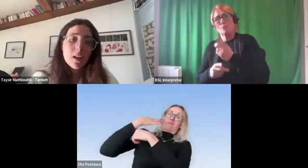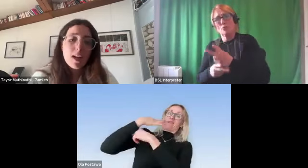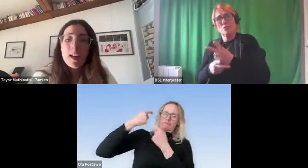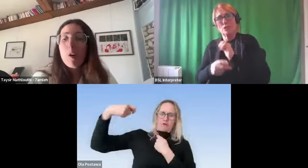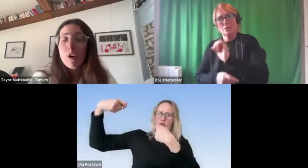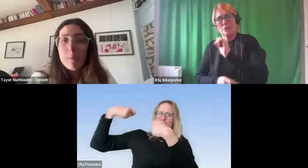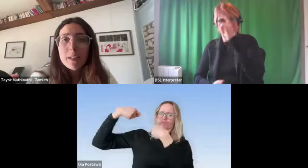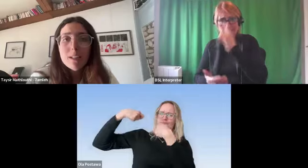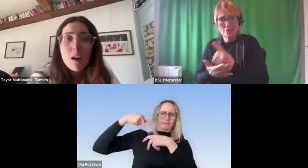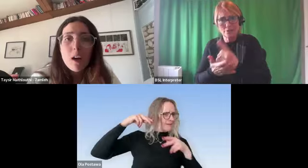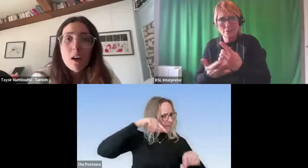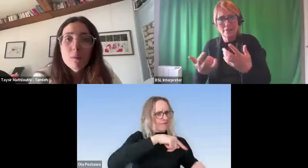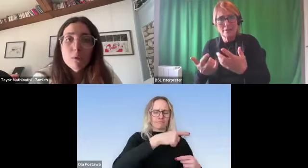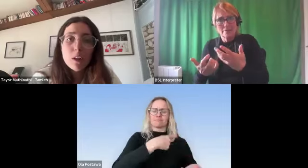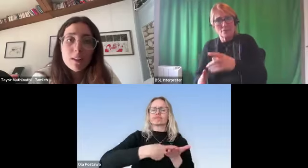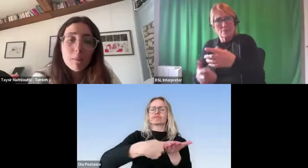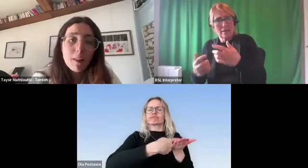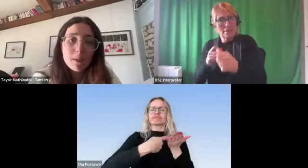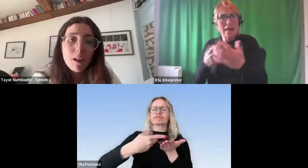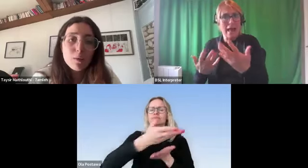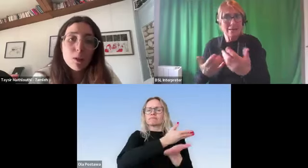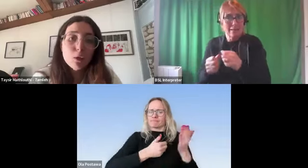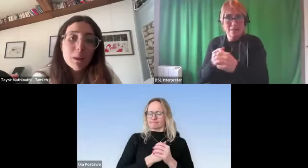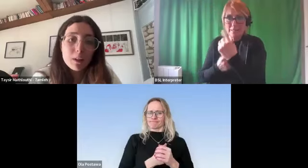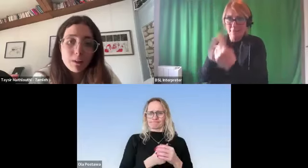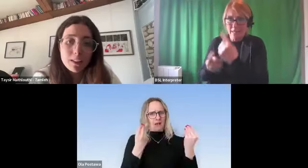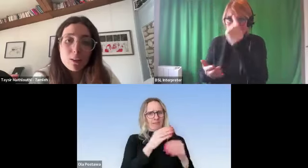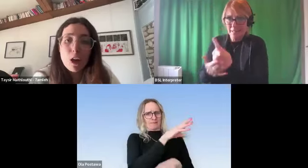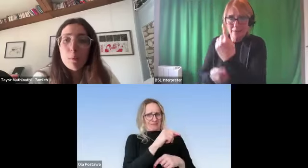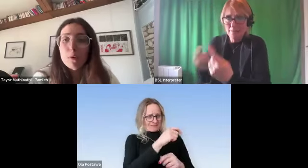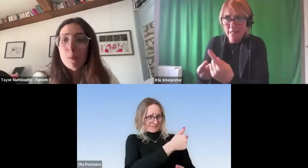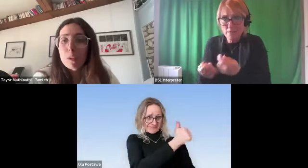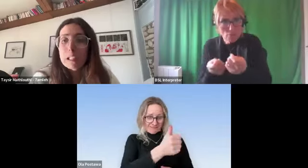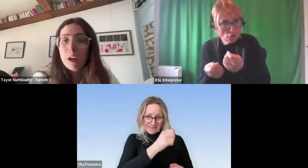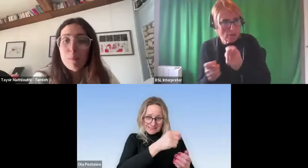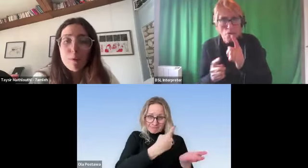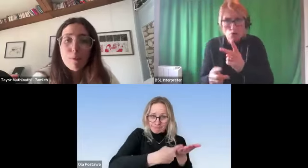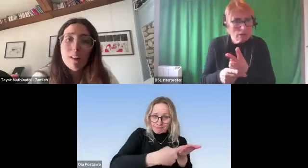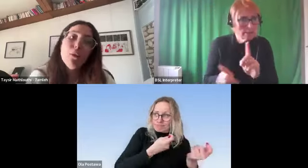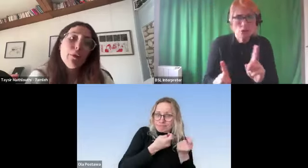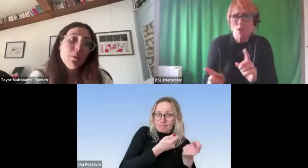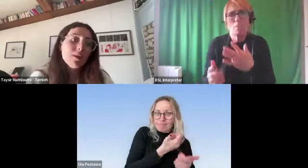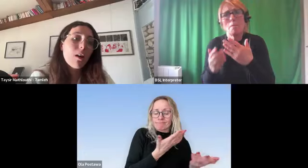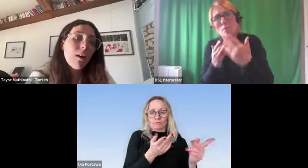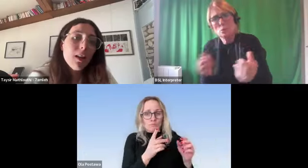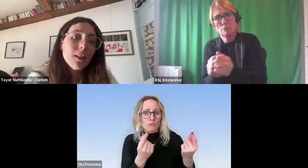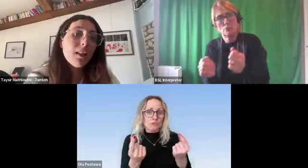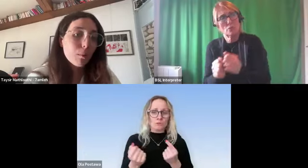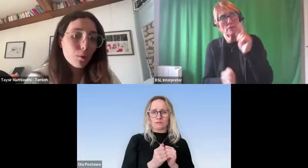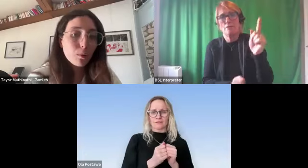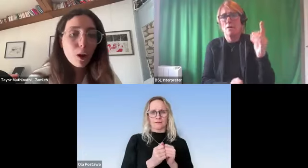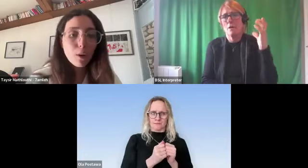the companies, and how companies don't decide by themselves what should be moderated, but to mostly approve what the governments